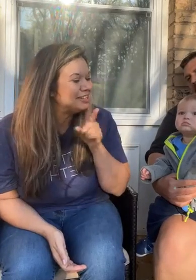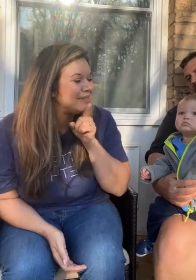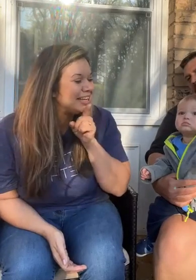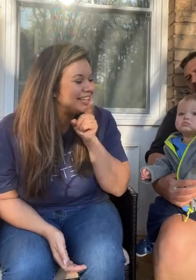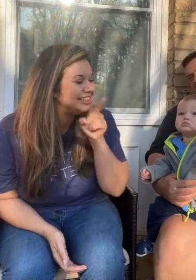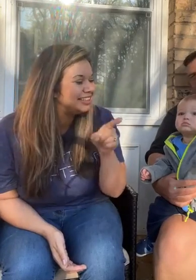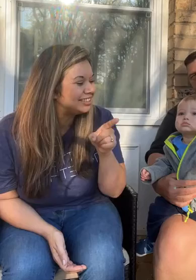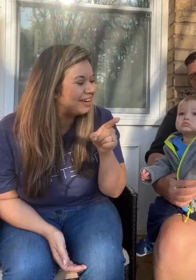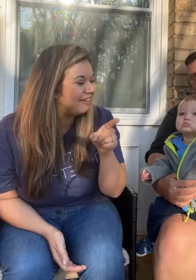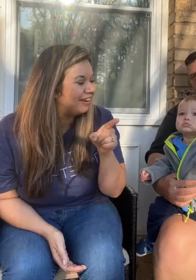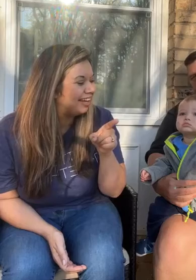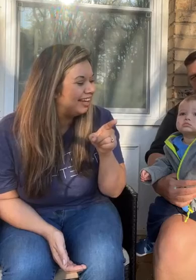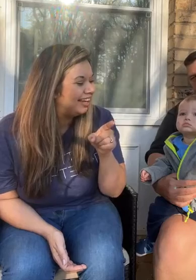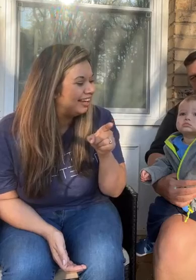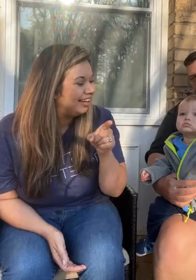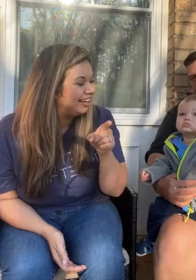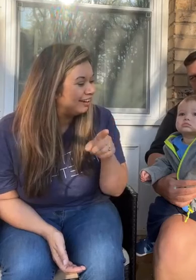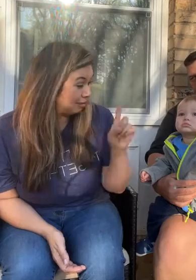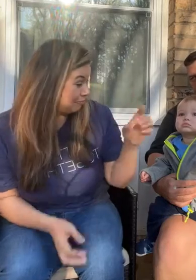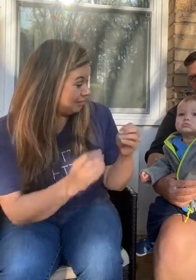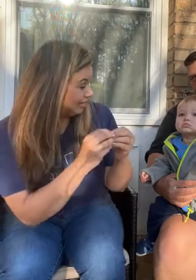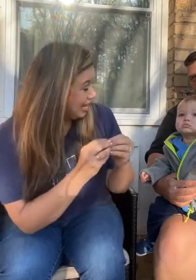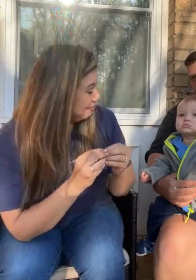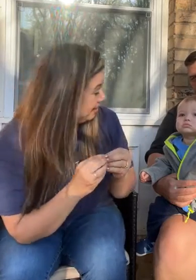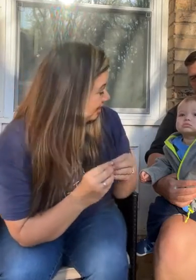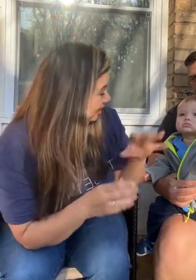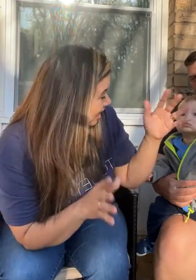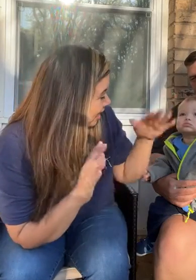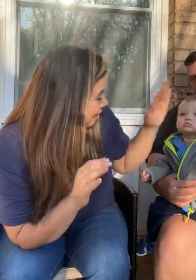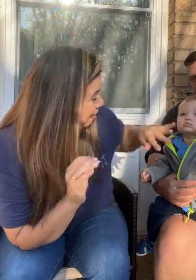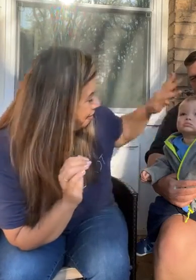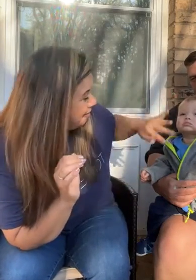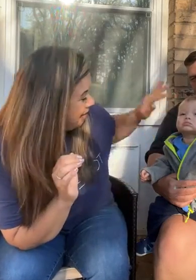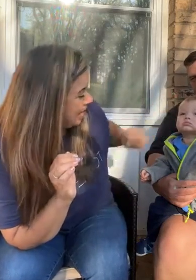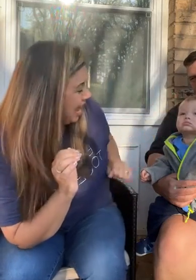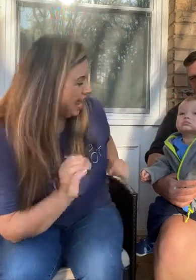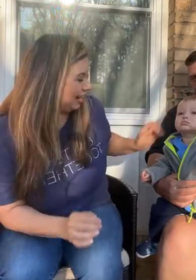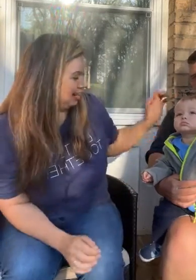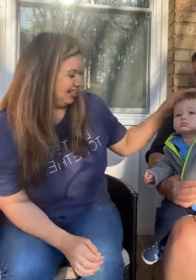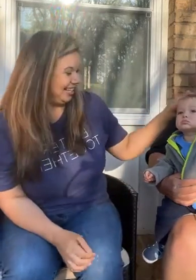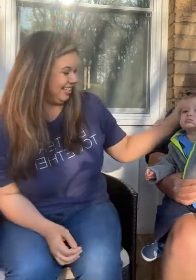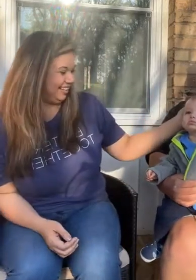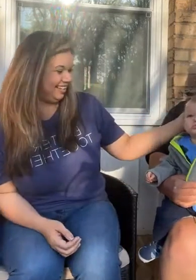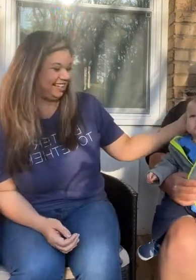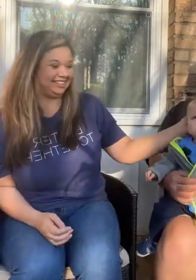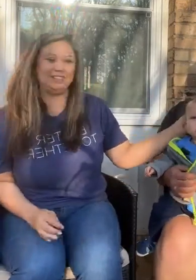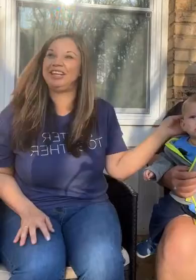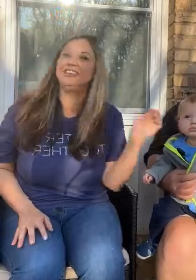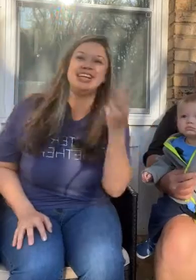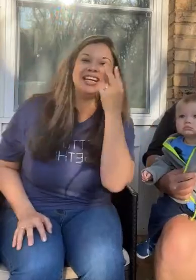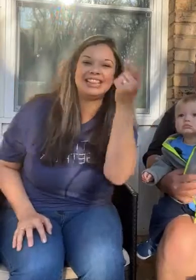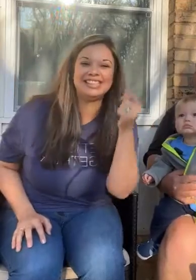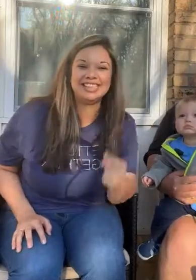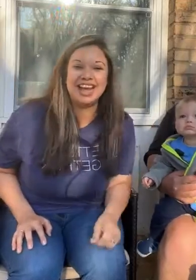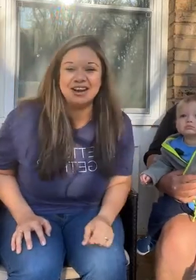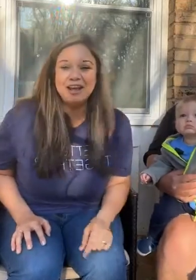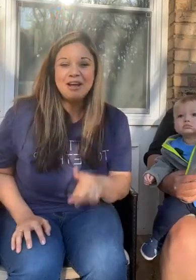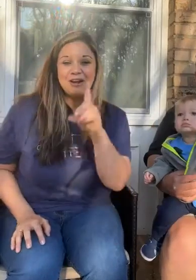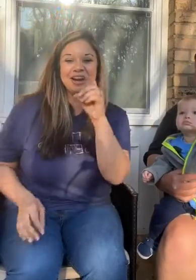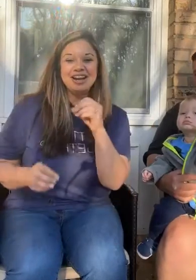me so. All right, one more time. Hello, where are you at? He's over here looking at the sun.